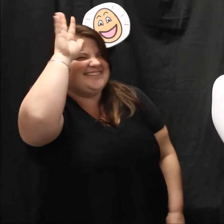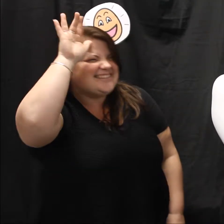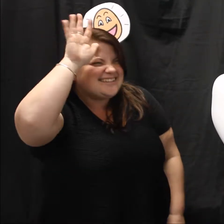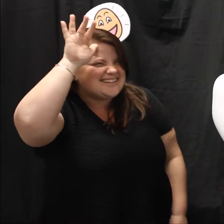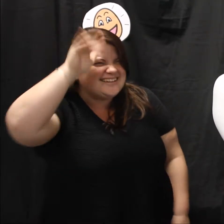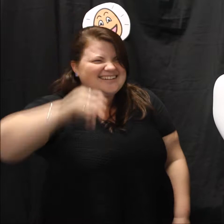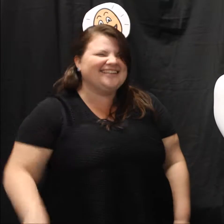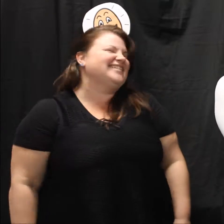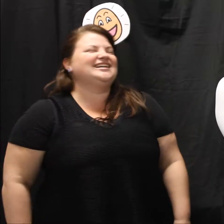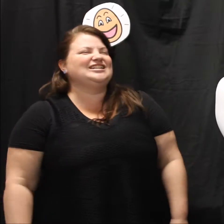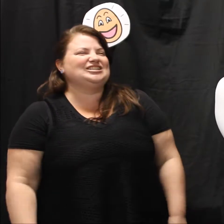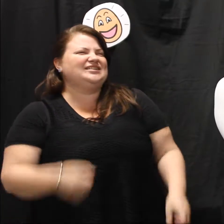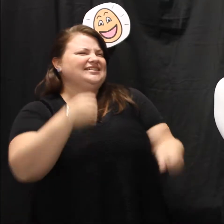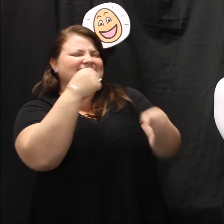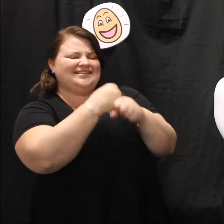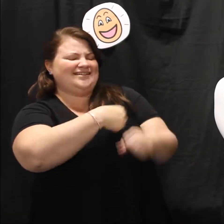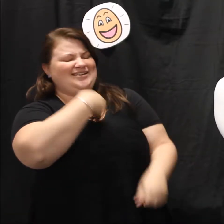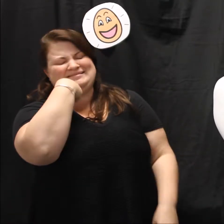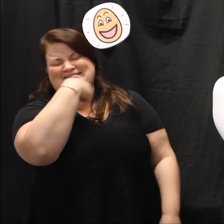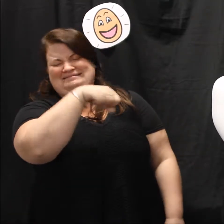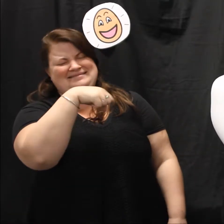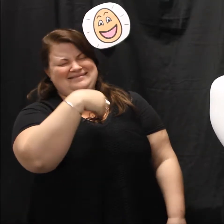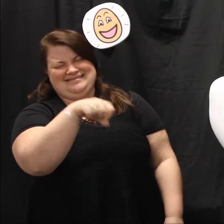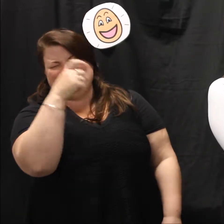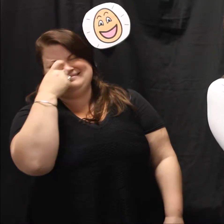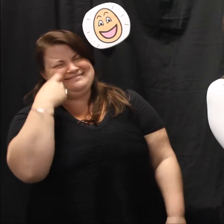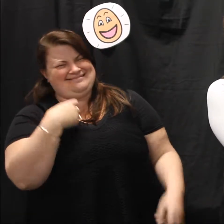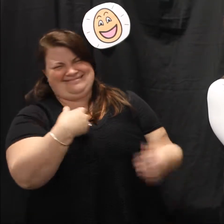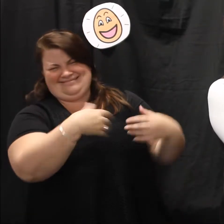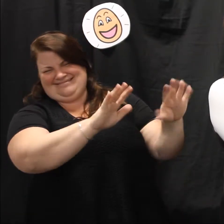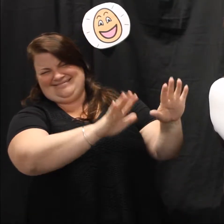Gerald, don't be daft."